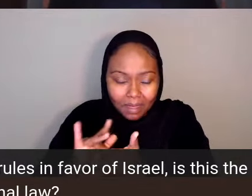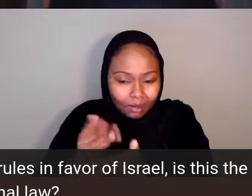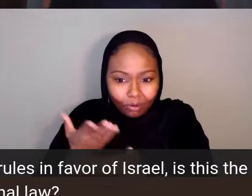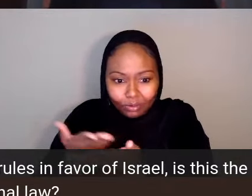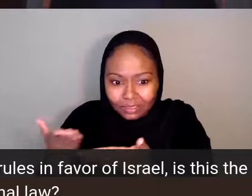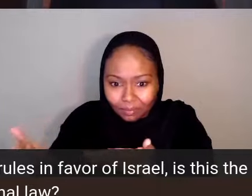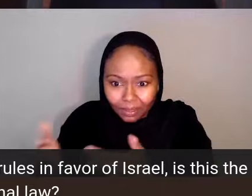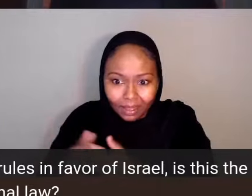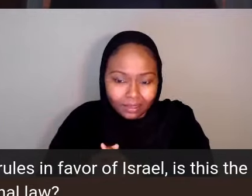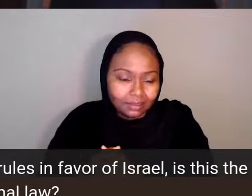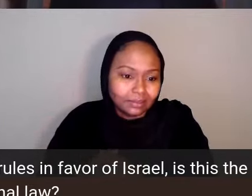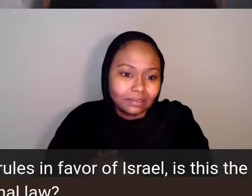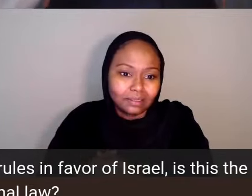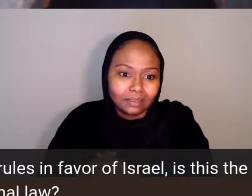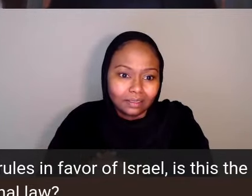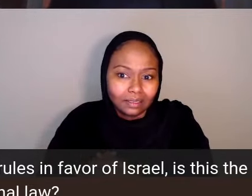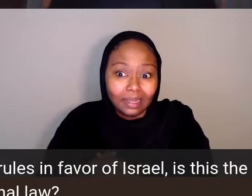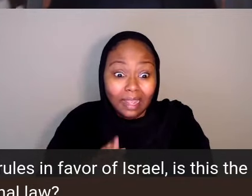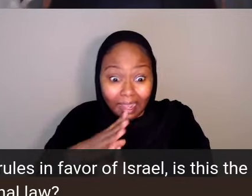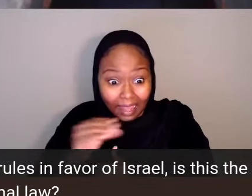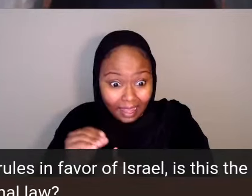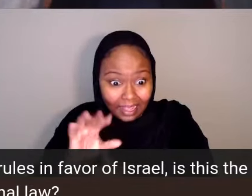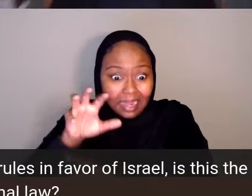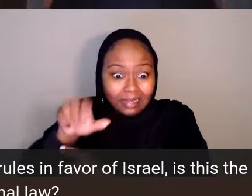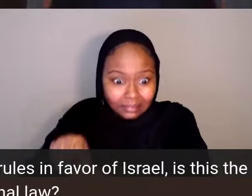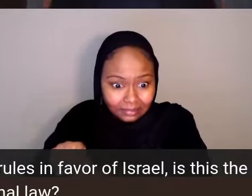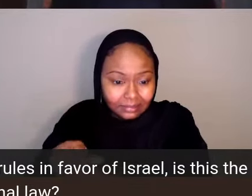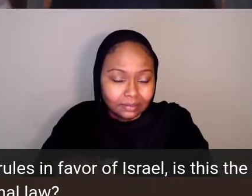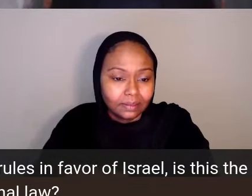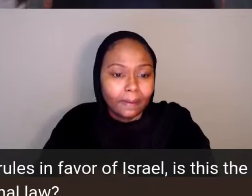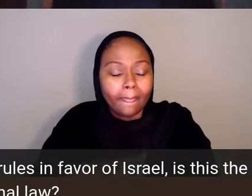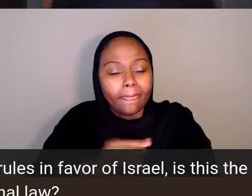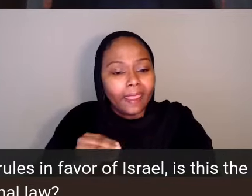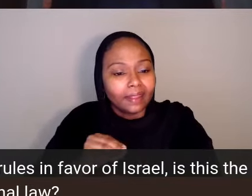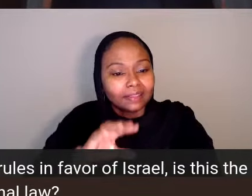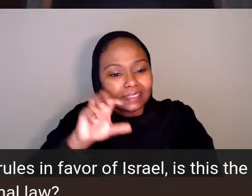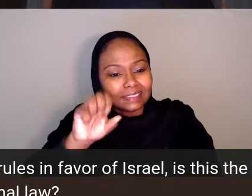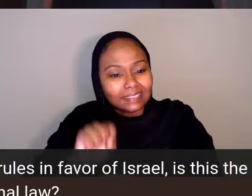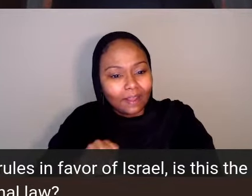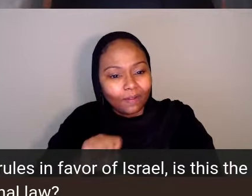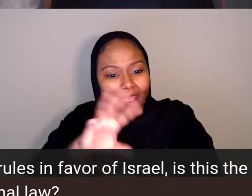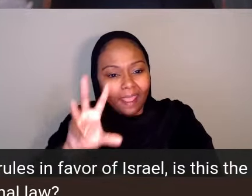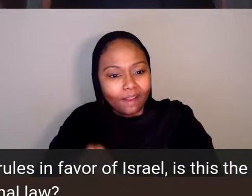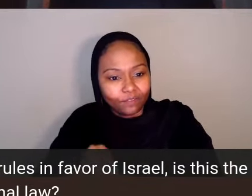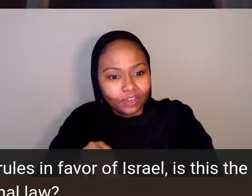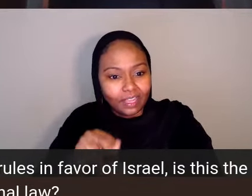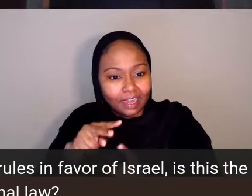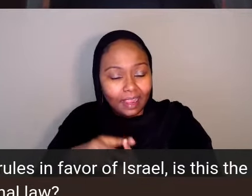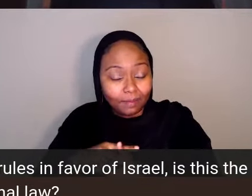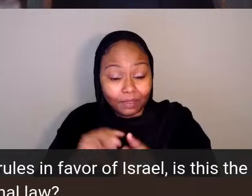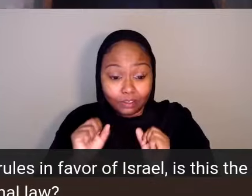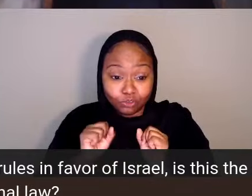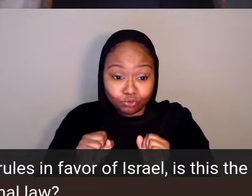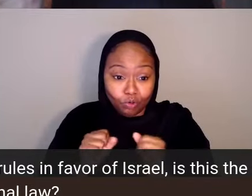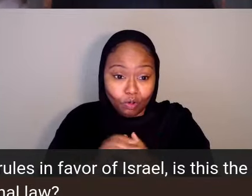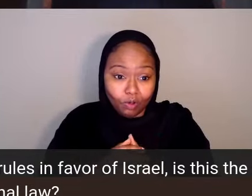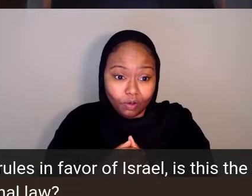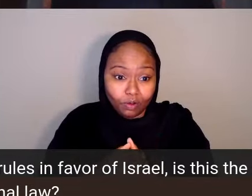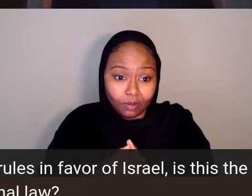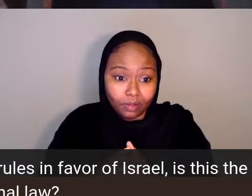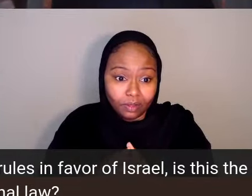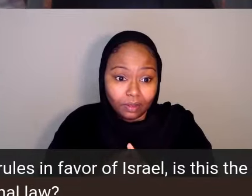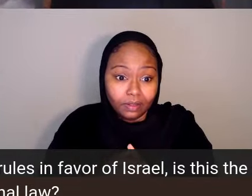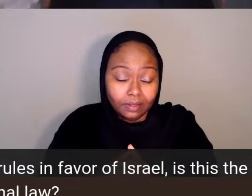while under constant bombardment. So the South African application is strong as a